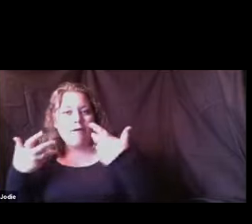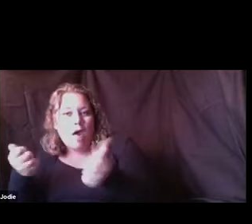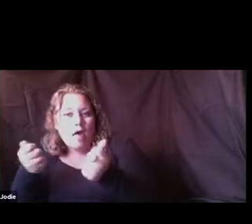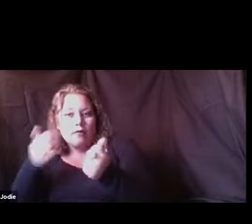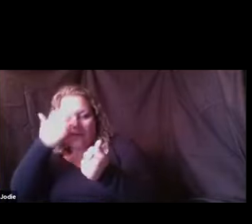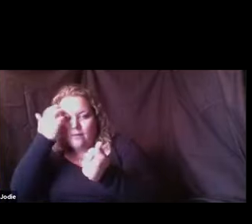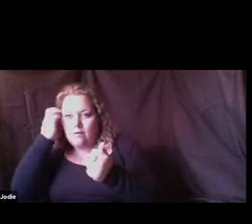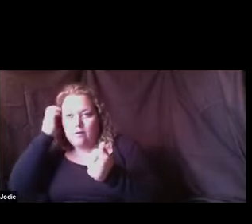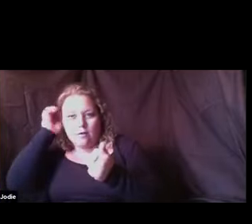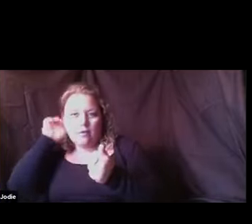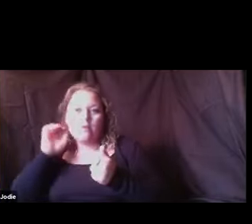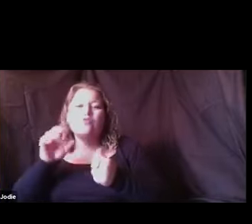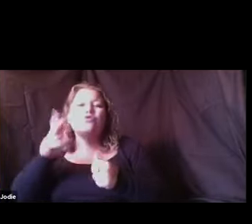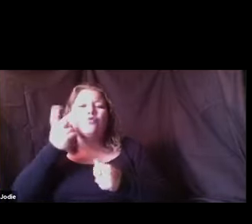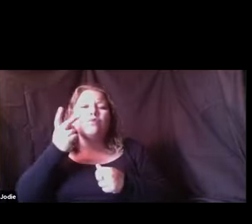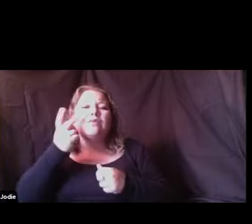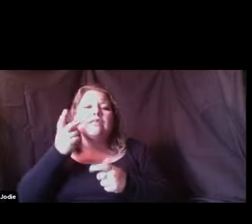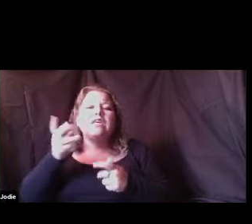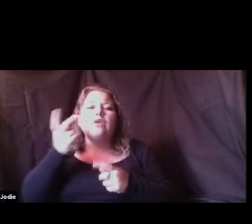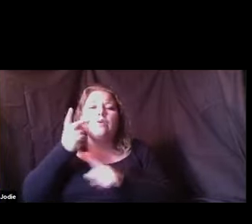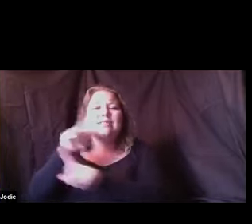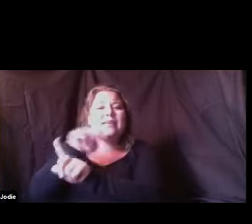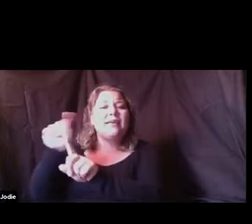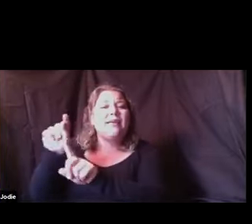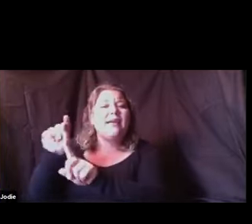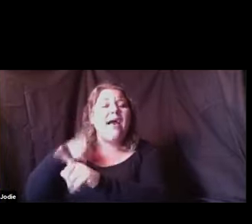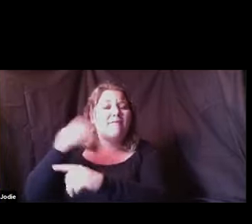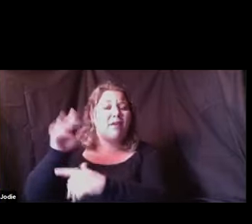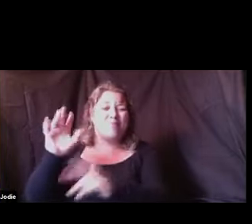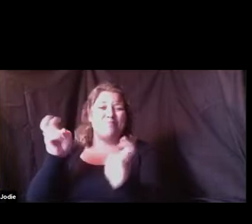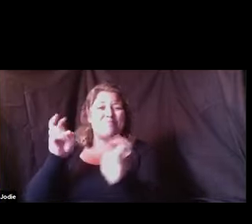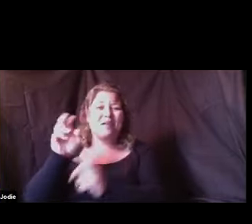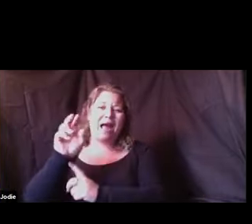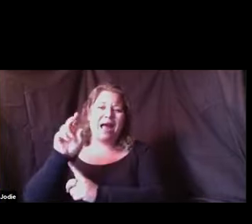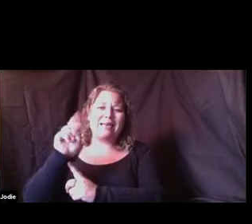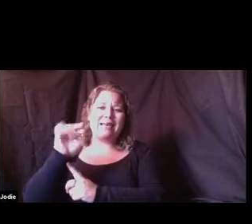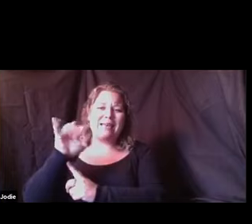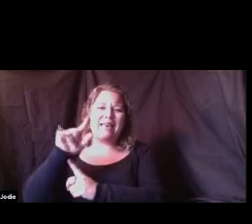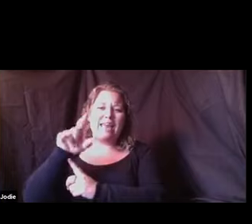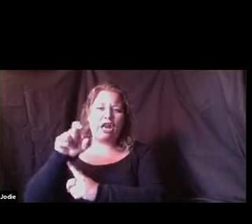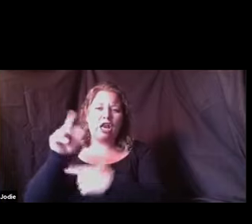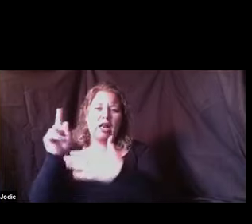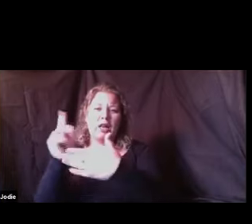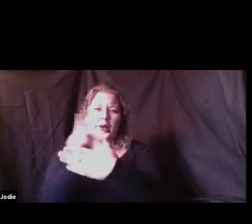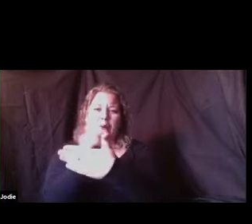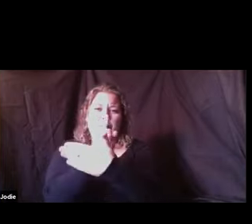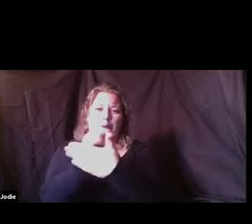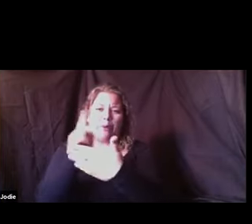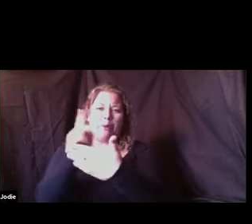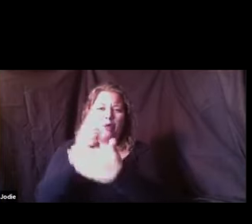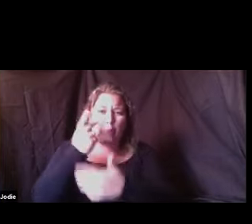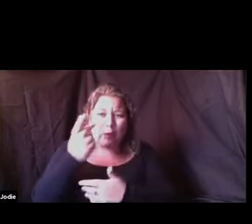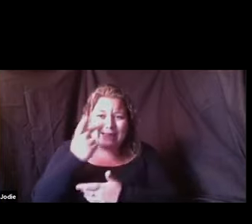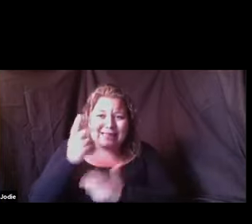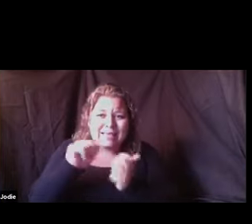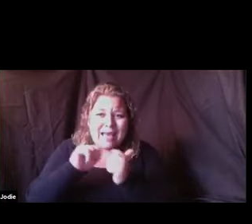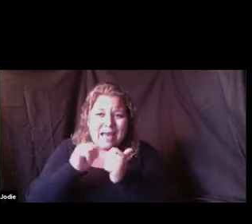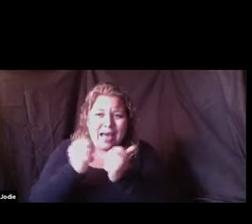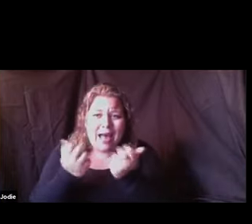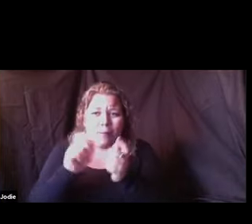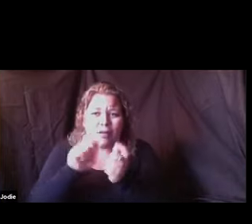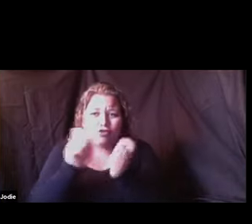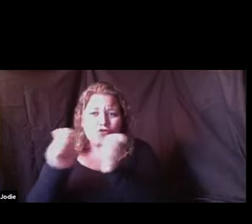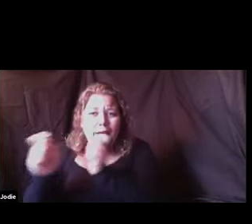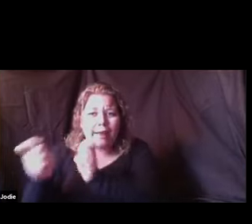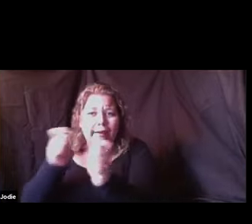a needle that will show the current week's status and last week's status. So that way, if it changes, you'll be able to see that